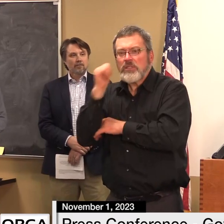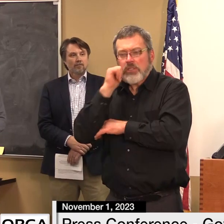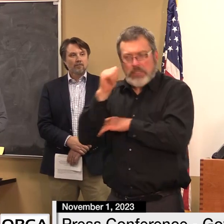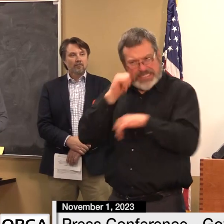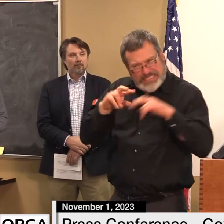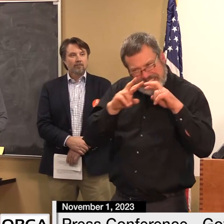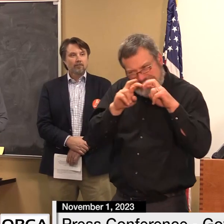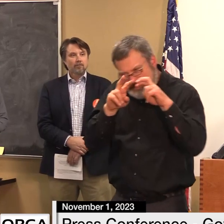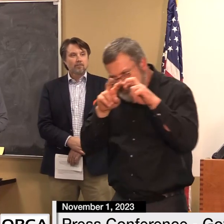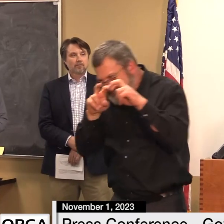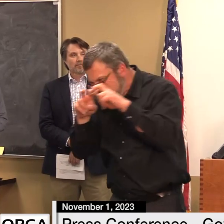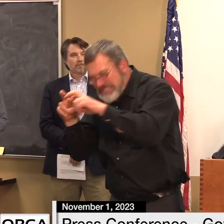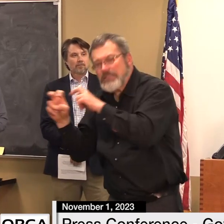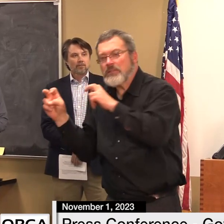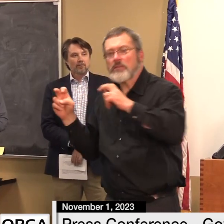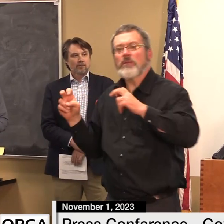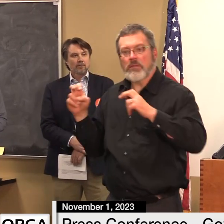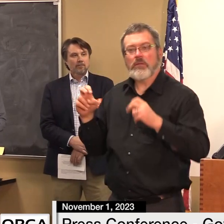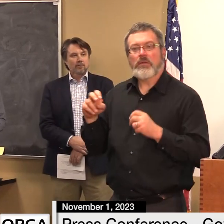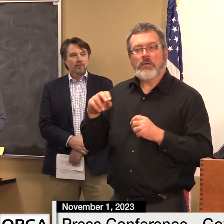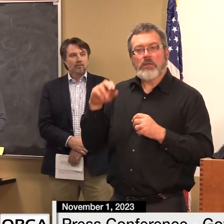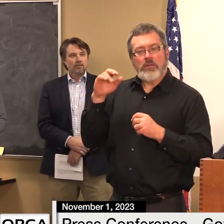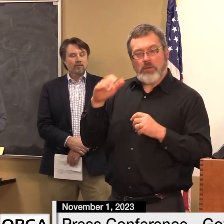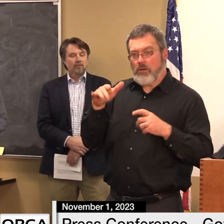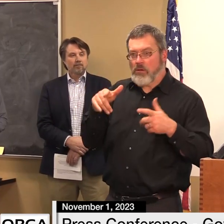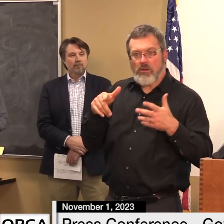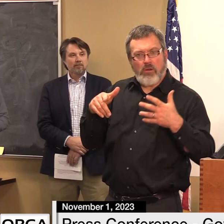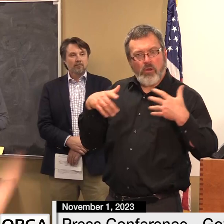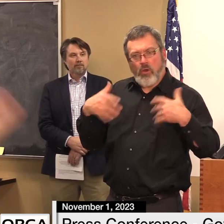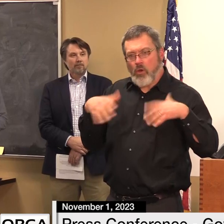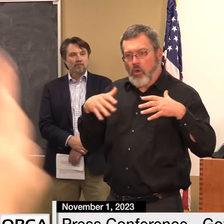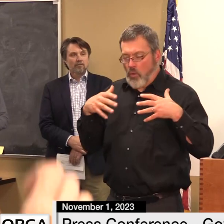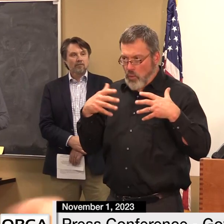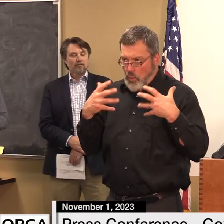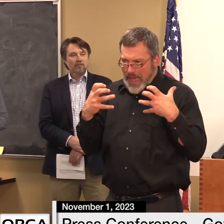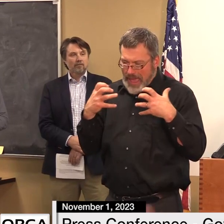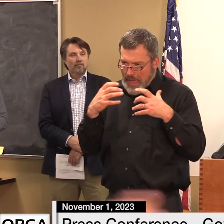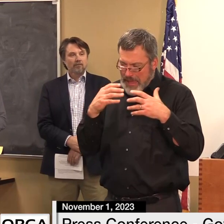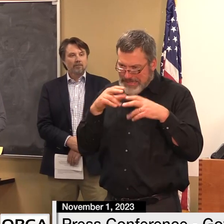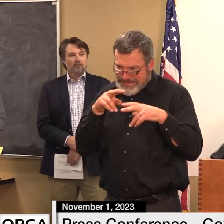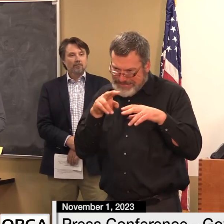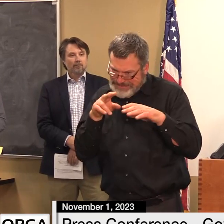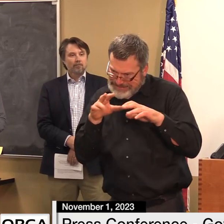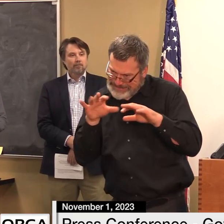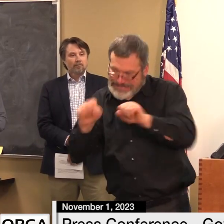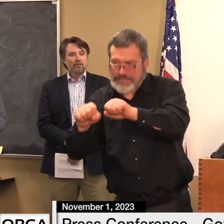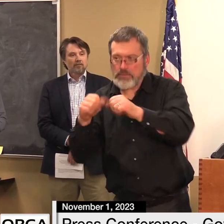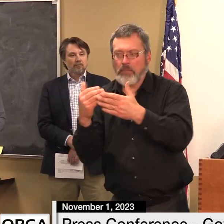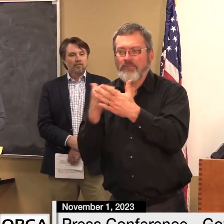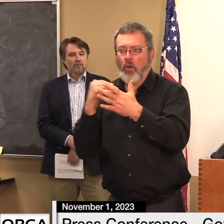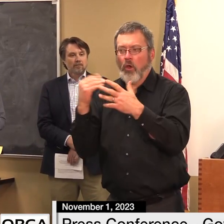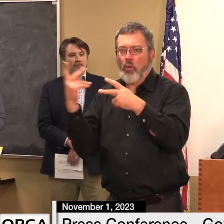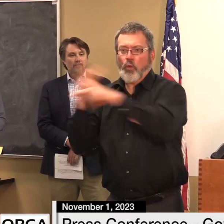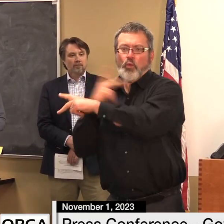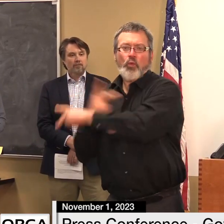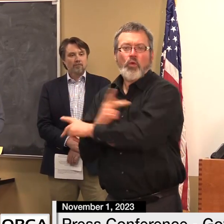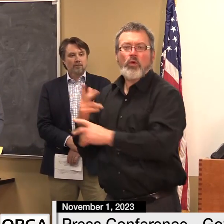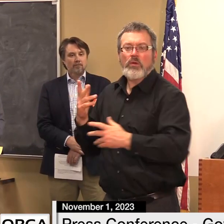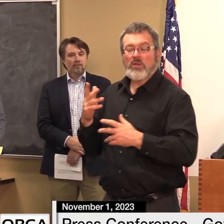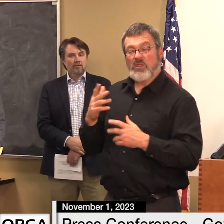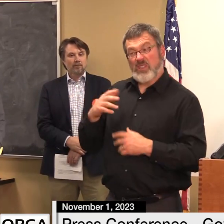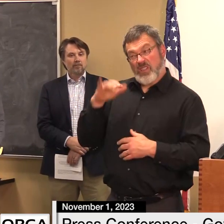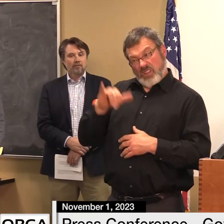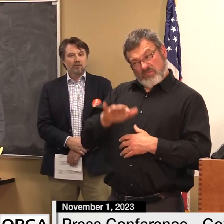off any acts of violence, but it's a lot to keep up with. It's unfortunate, but we're seeing